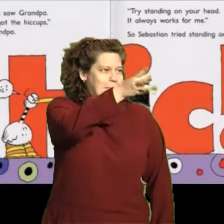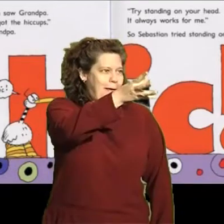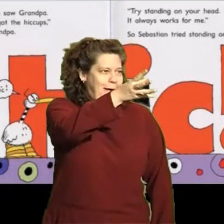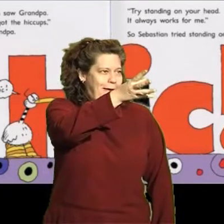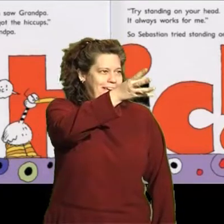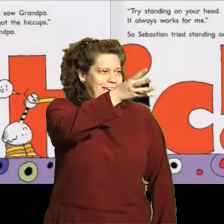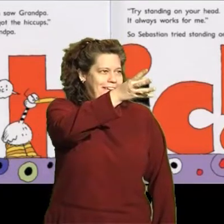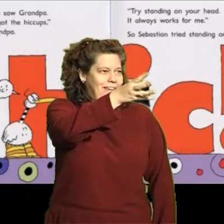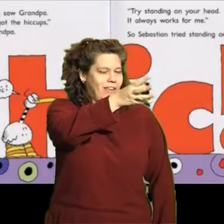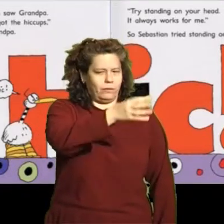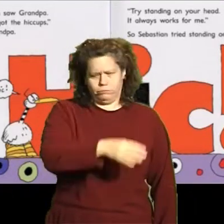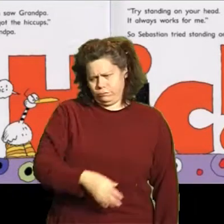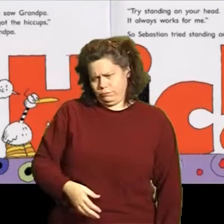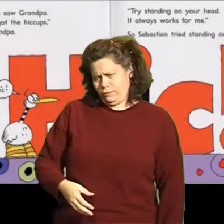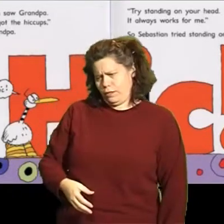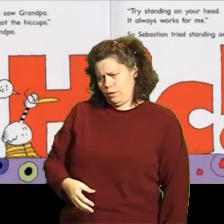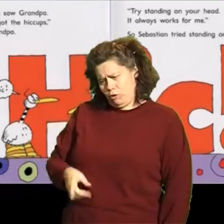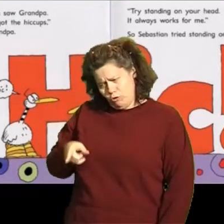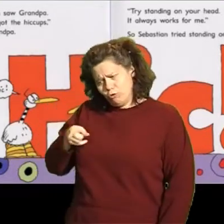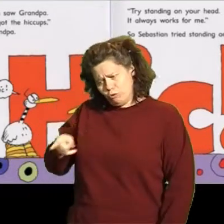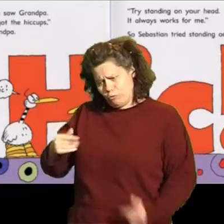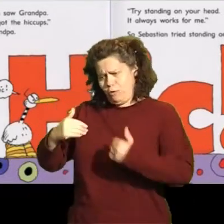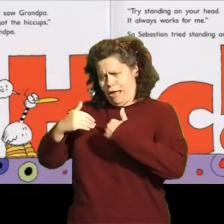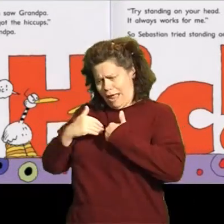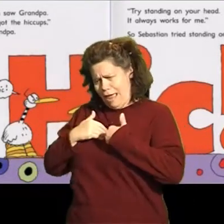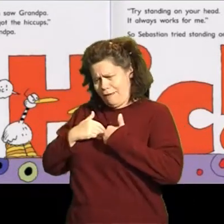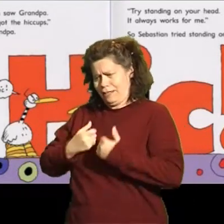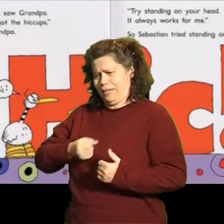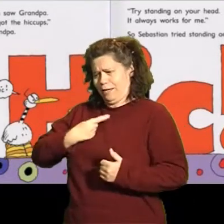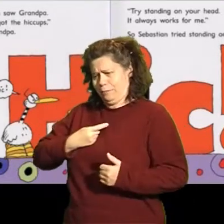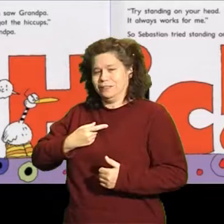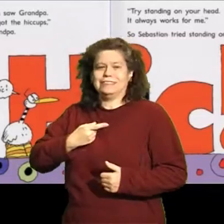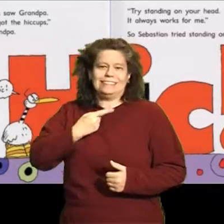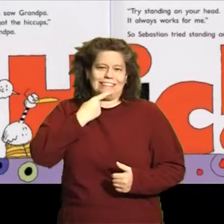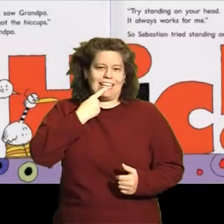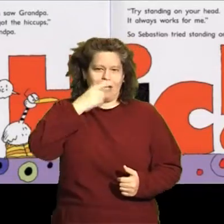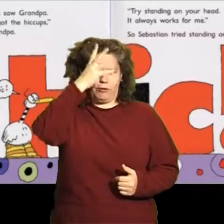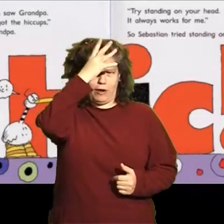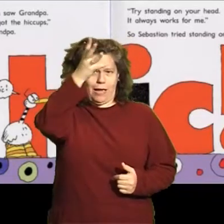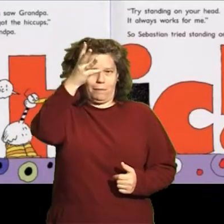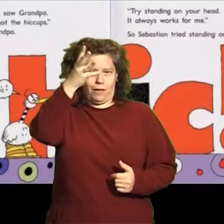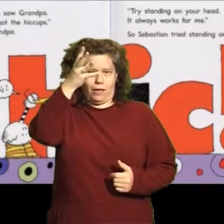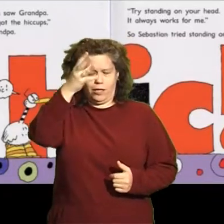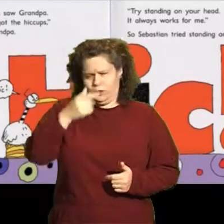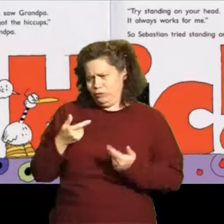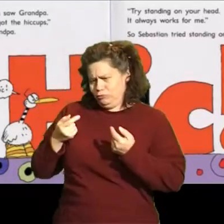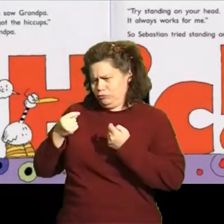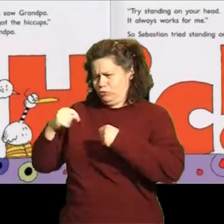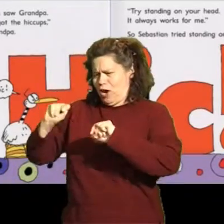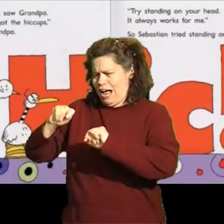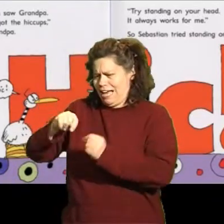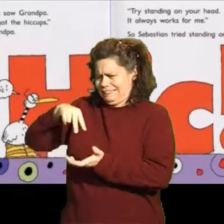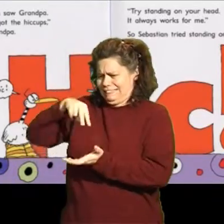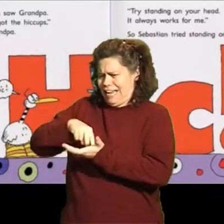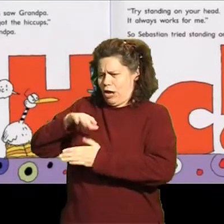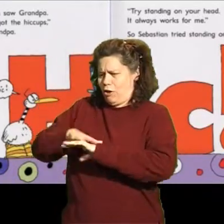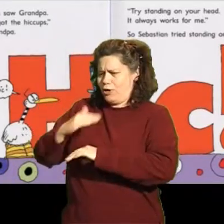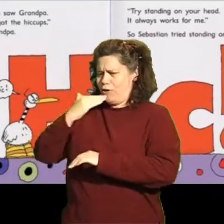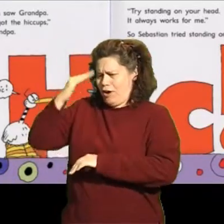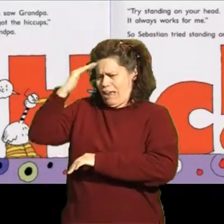Sebastian saw Grandpa. "You've got the hiccups," said Grandpa. "Try standing